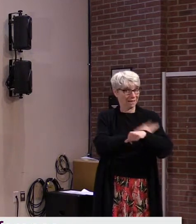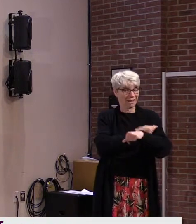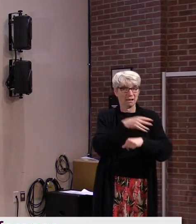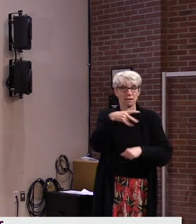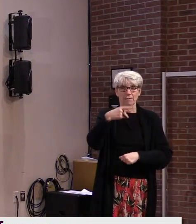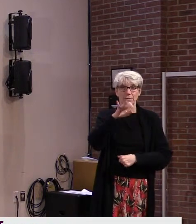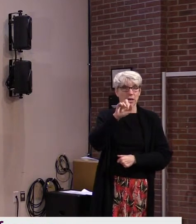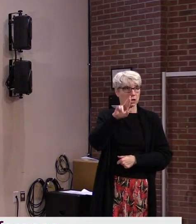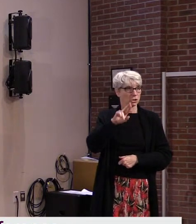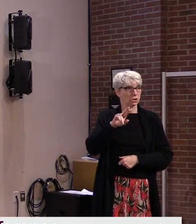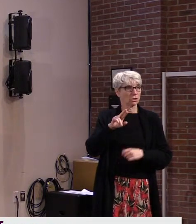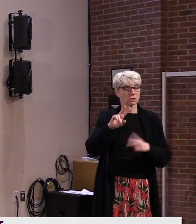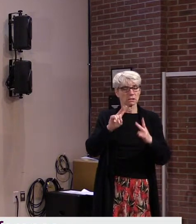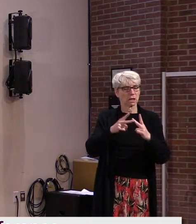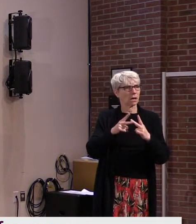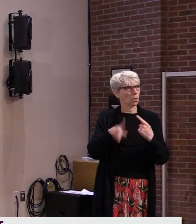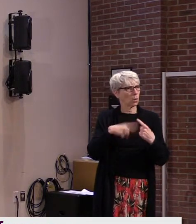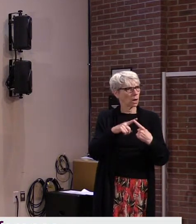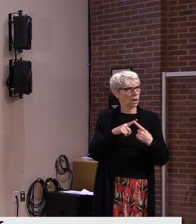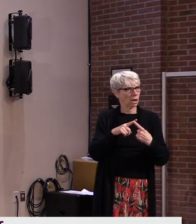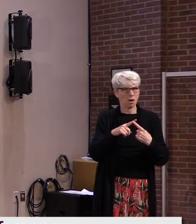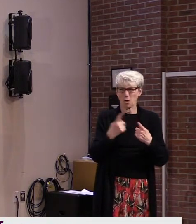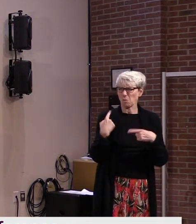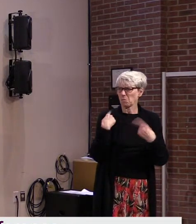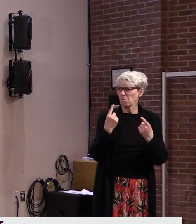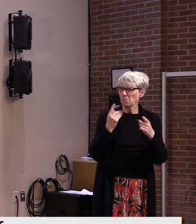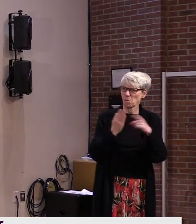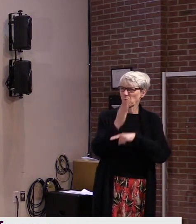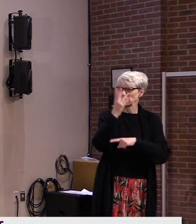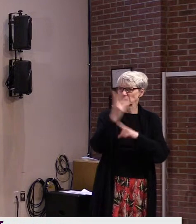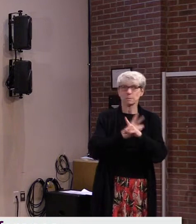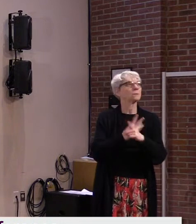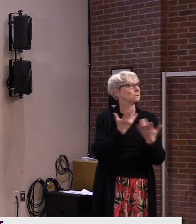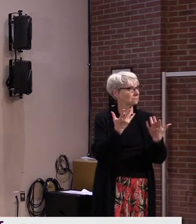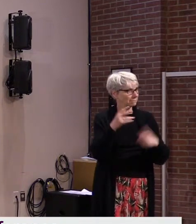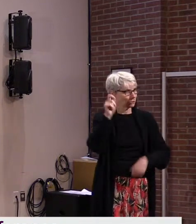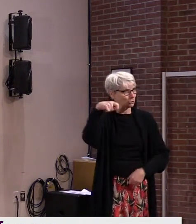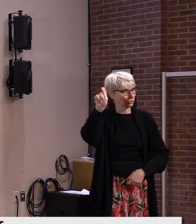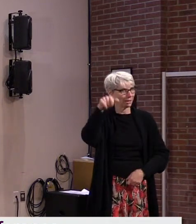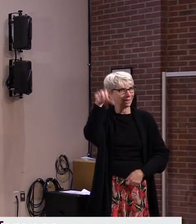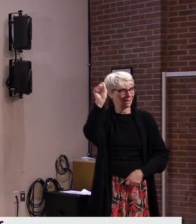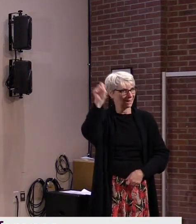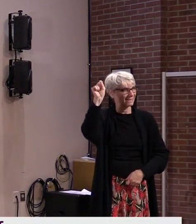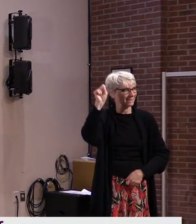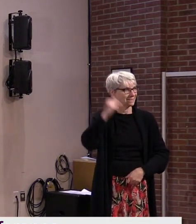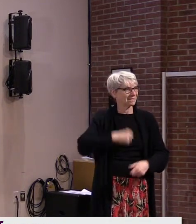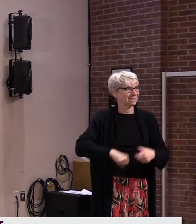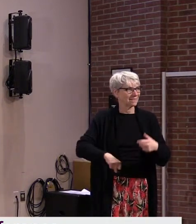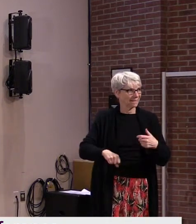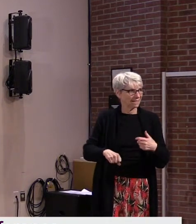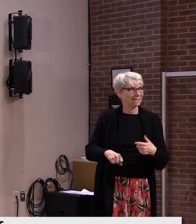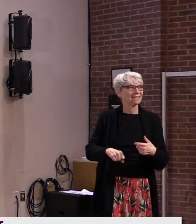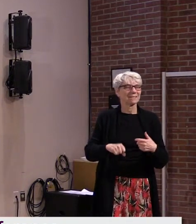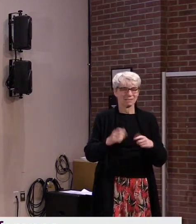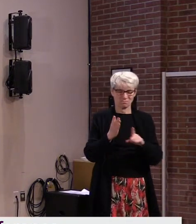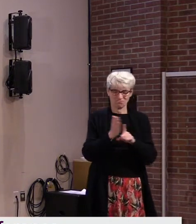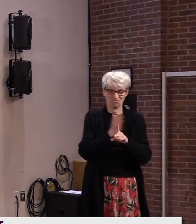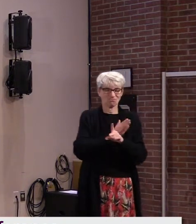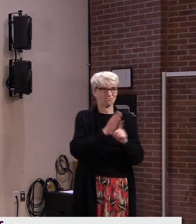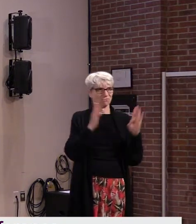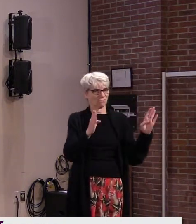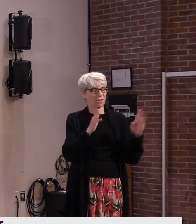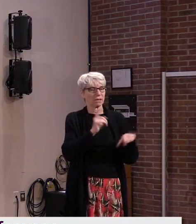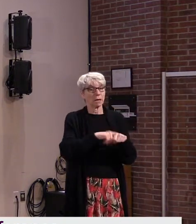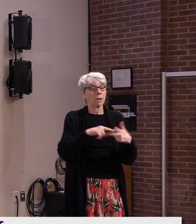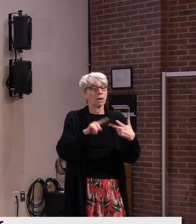it been 6 months or longer? If the answer is yes, you are eligible. Then there's your age